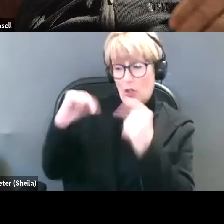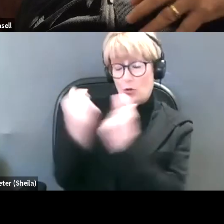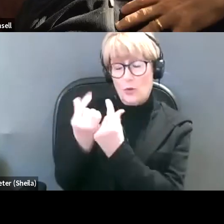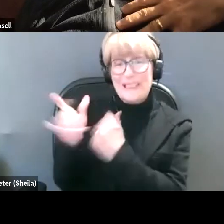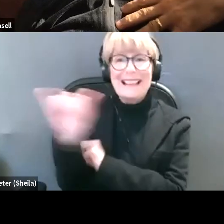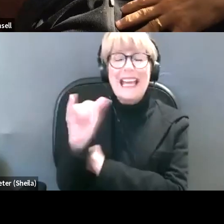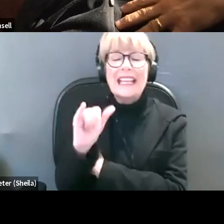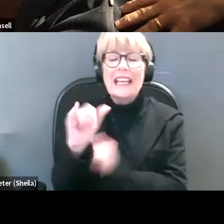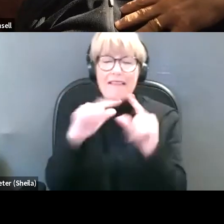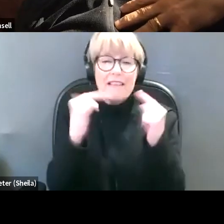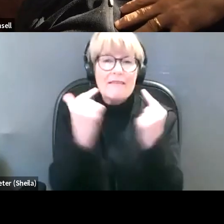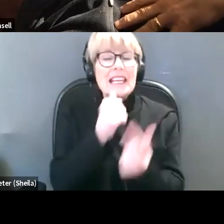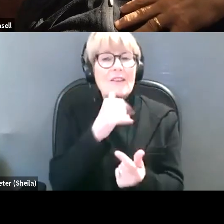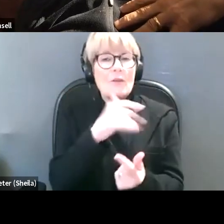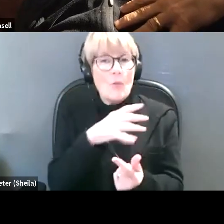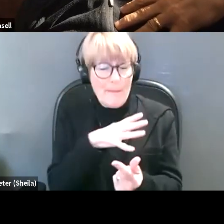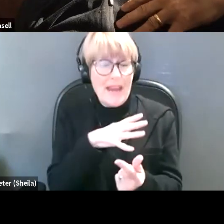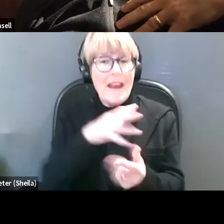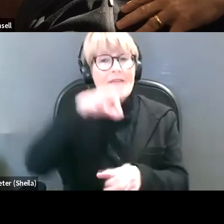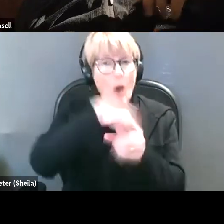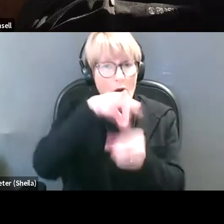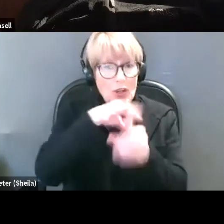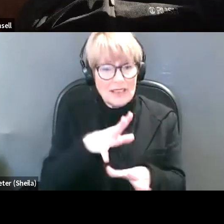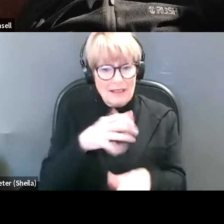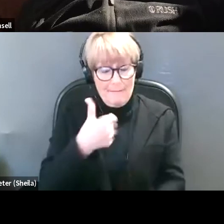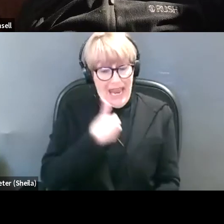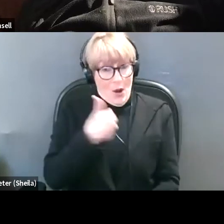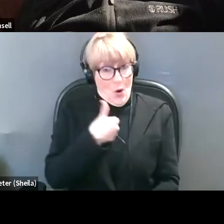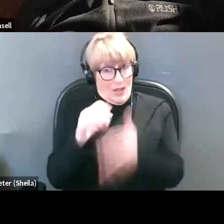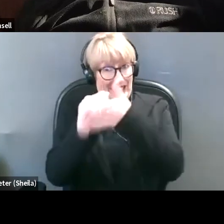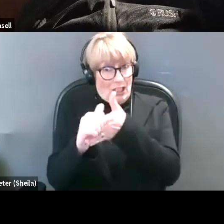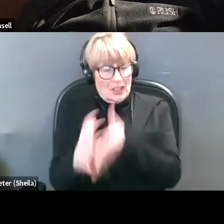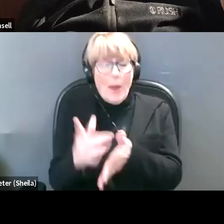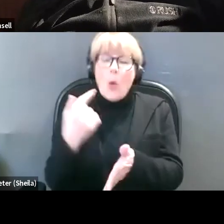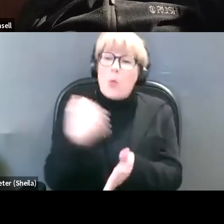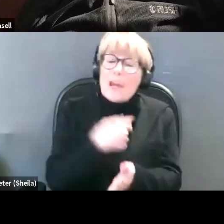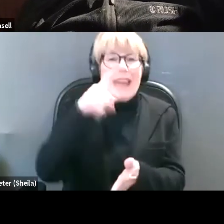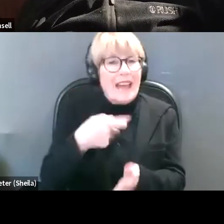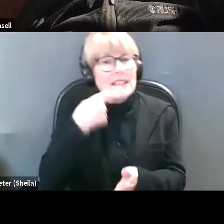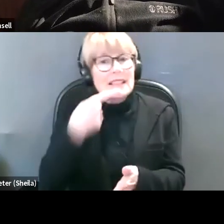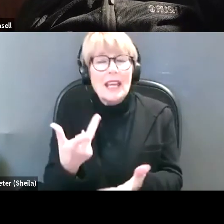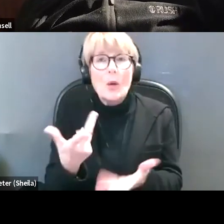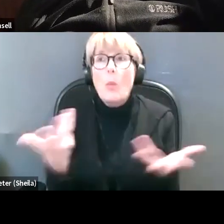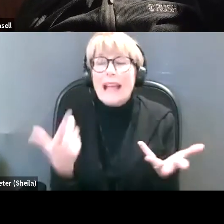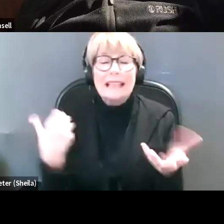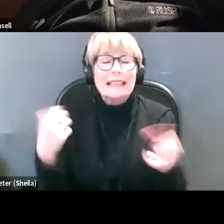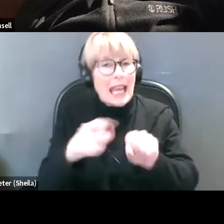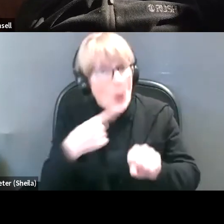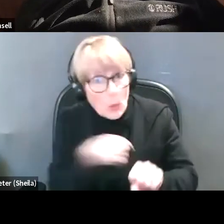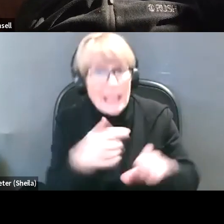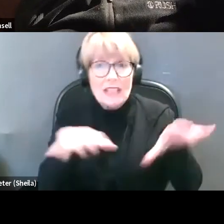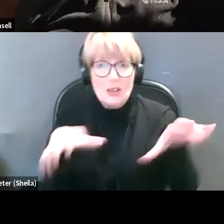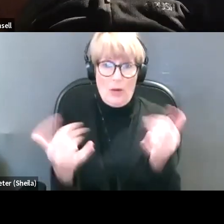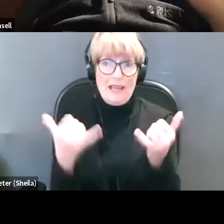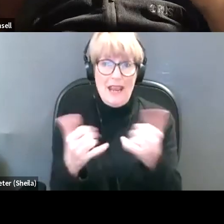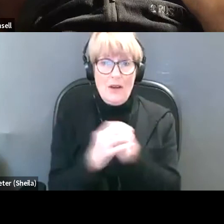Voters and my own self and leadership here is to say, what more can we do right now? I